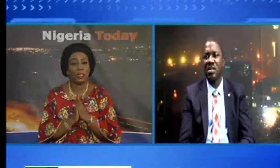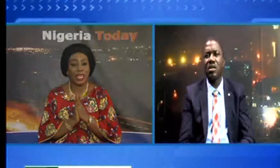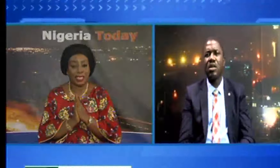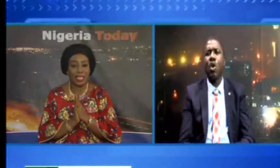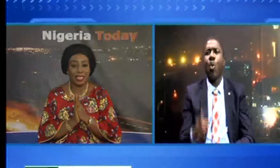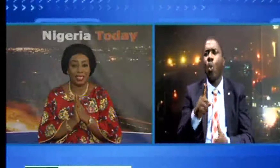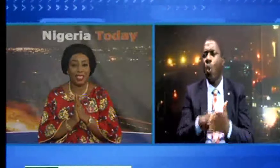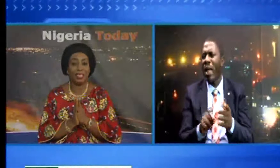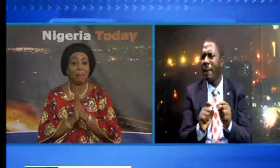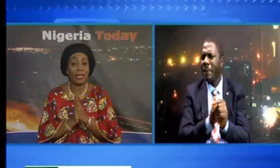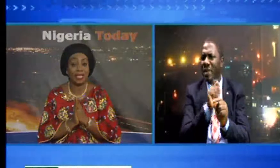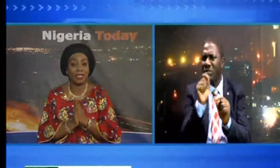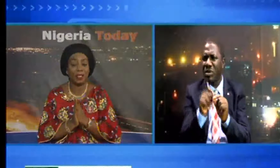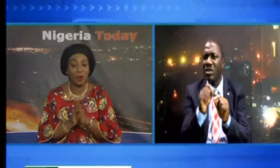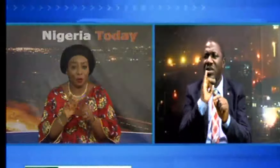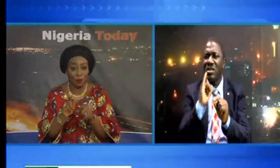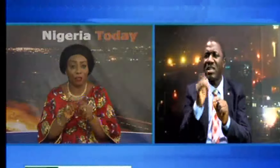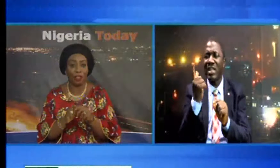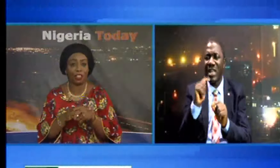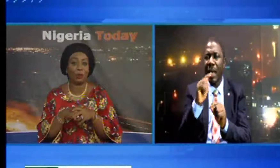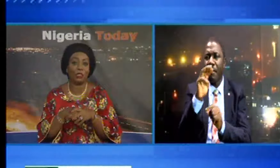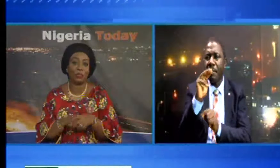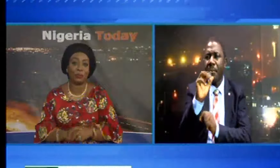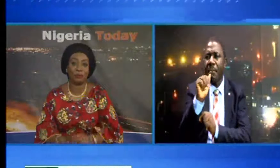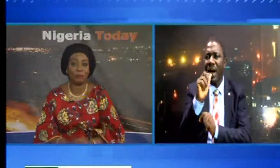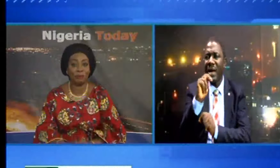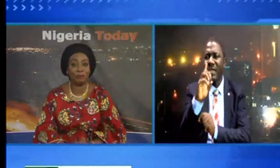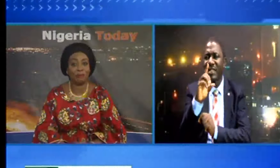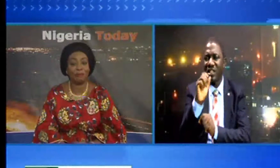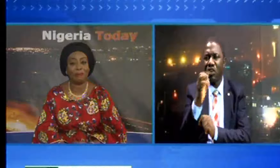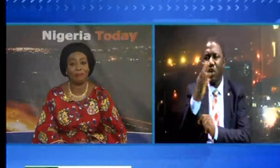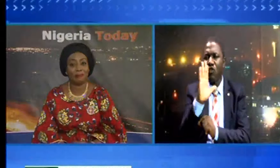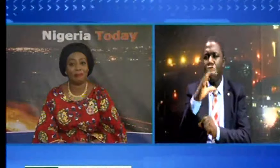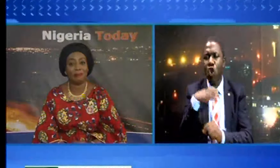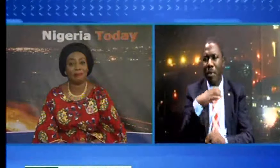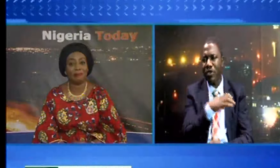what precisely is the mandate of this commission?